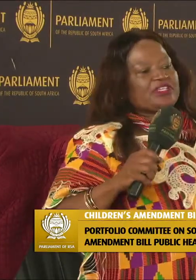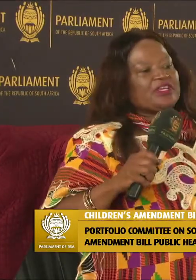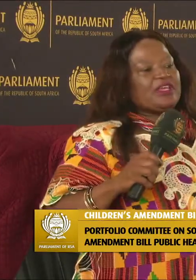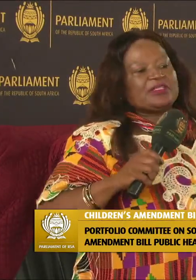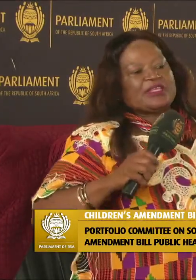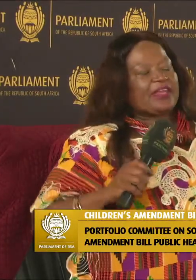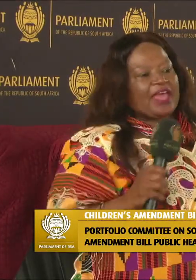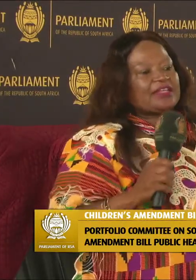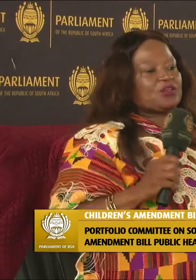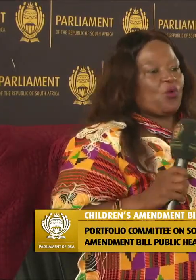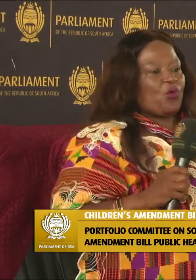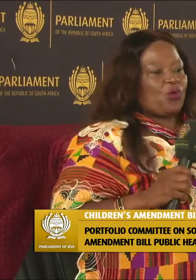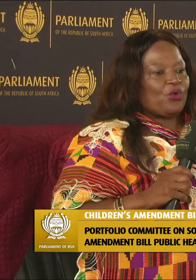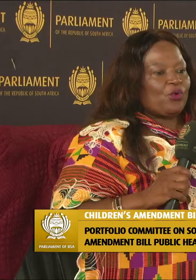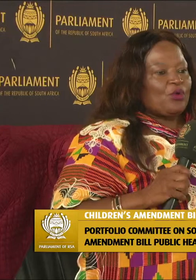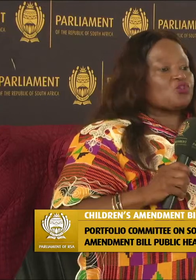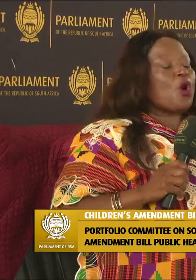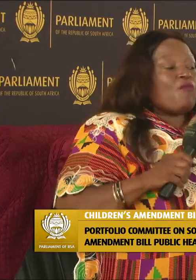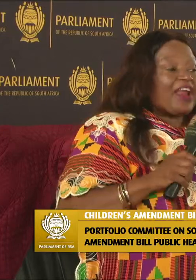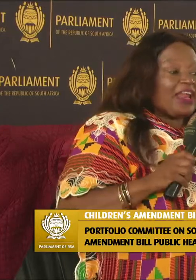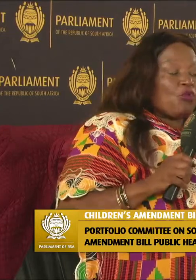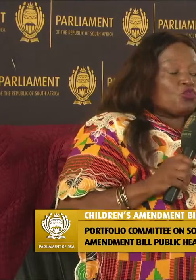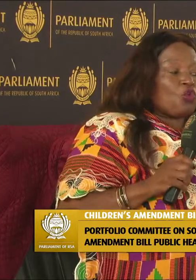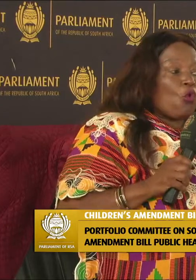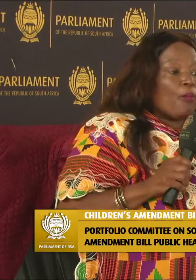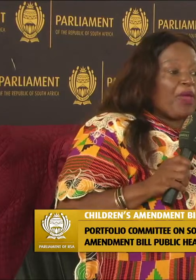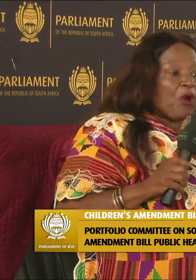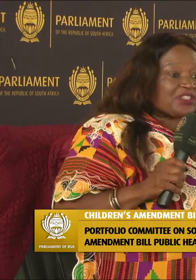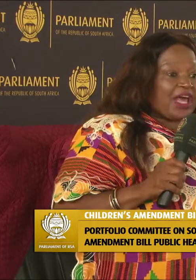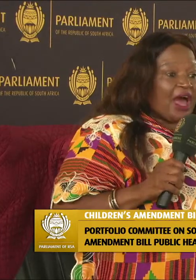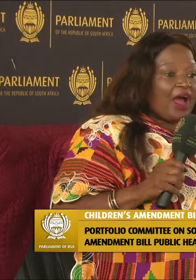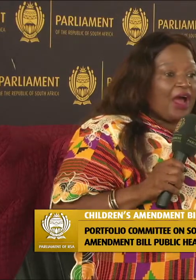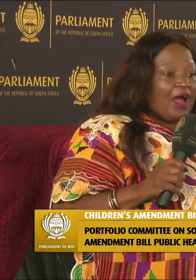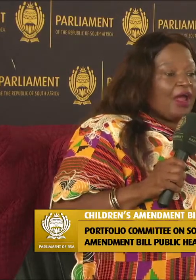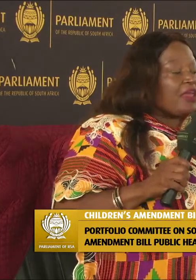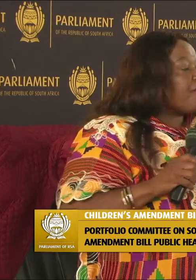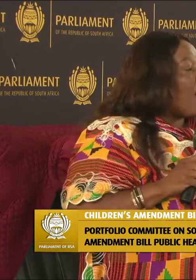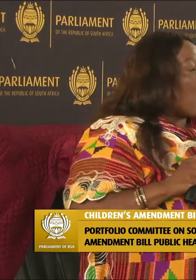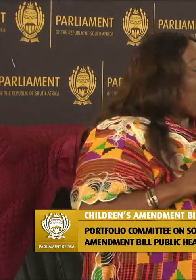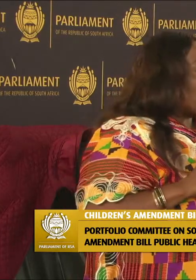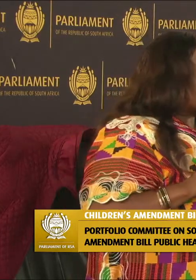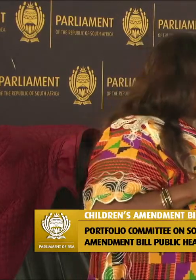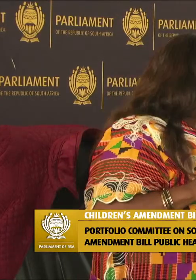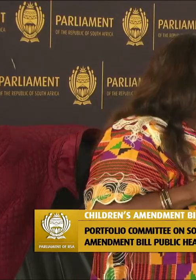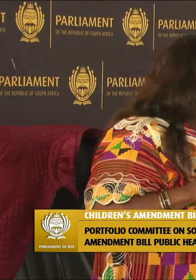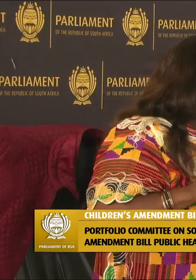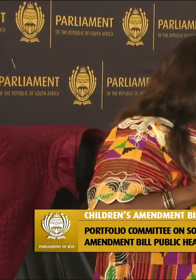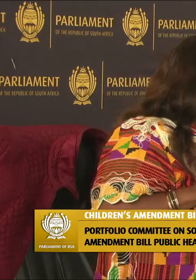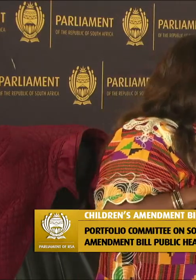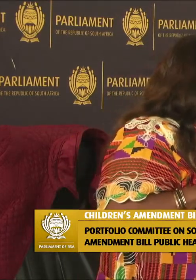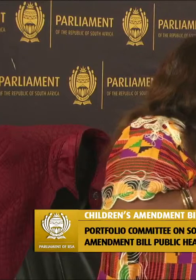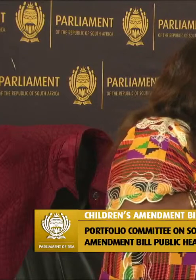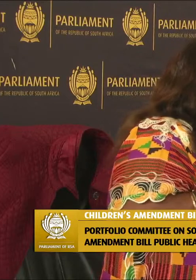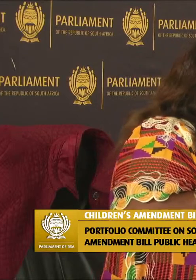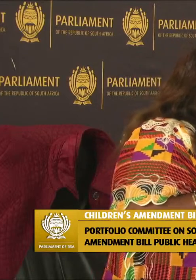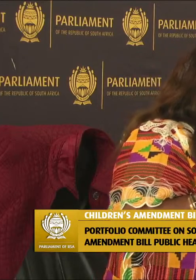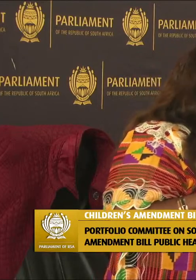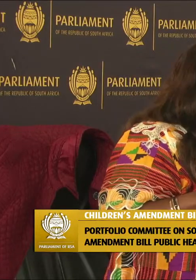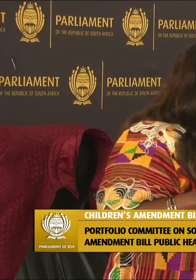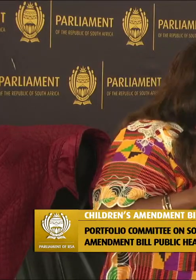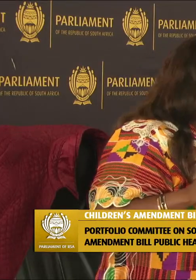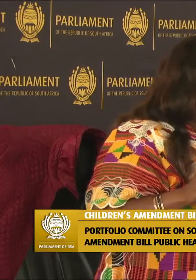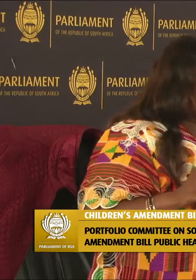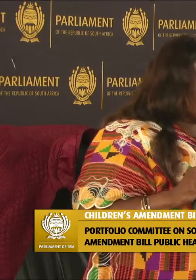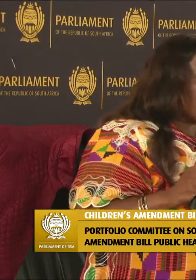sitsho ukuthi it's an act ngoku. So ufanele uncume mawuza la. If awukakathambisa iruji,